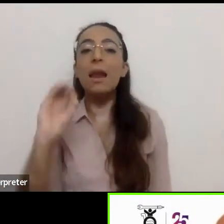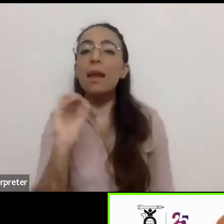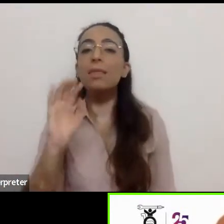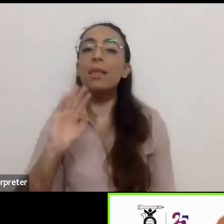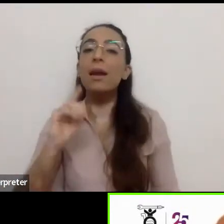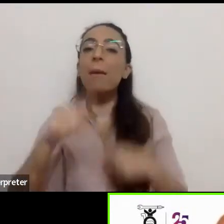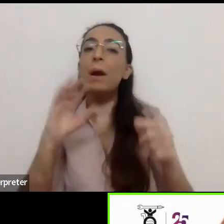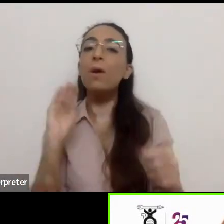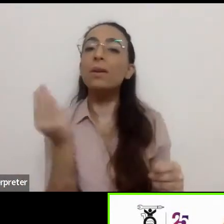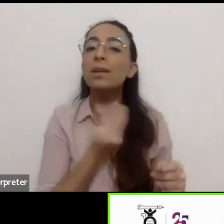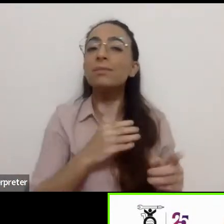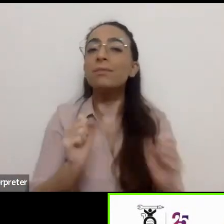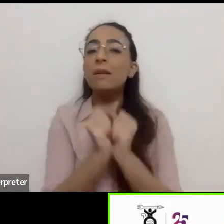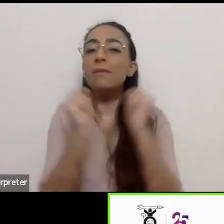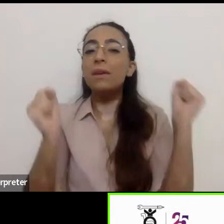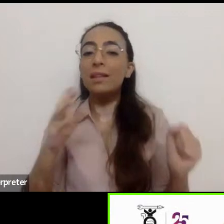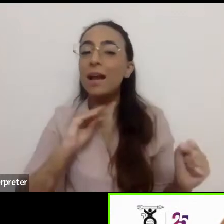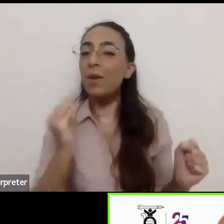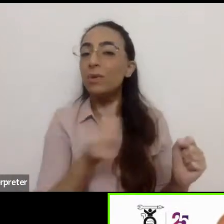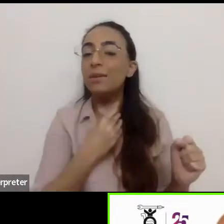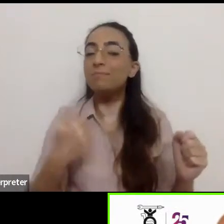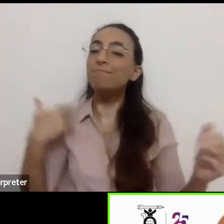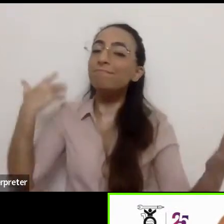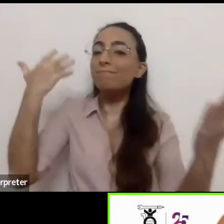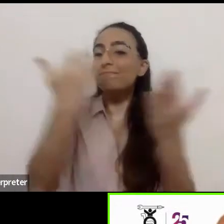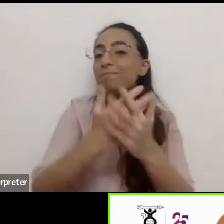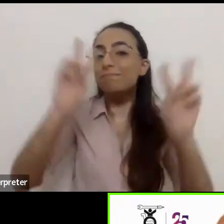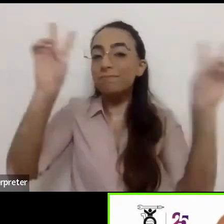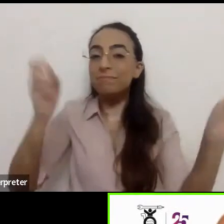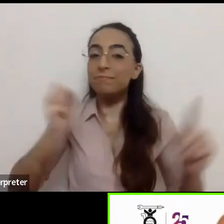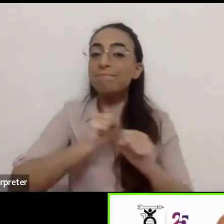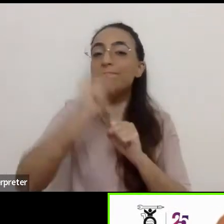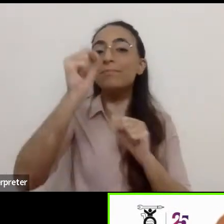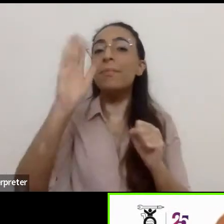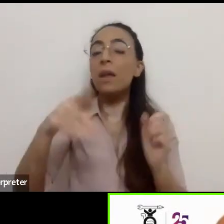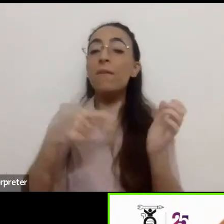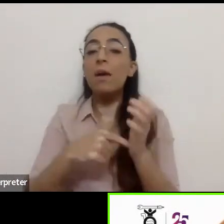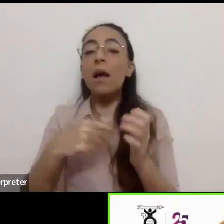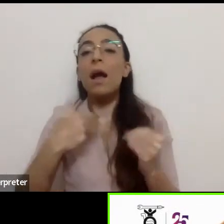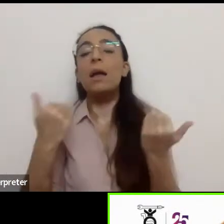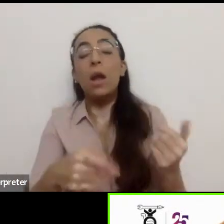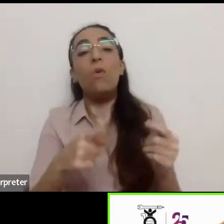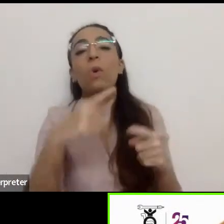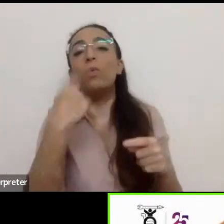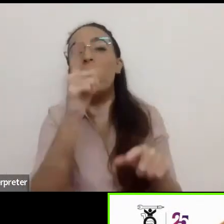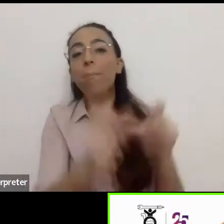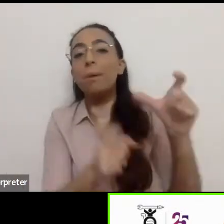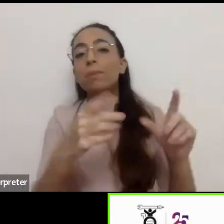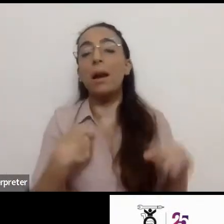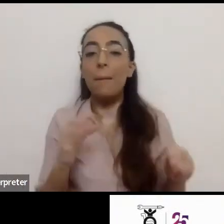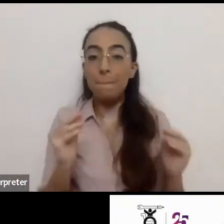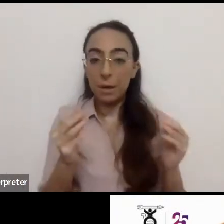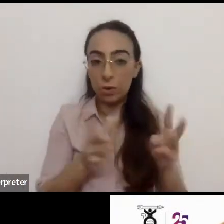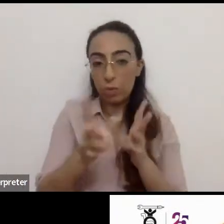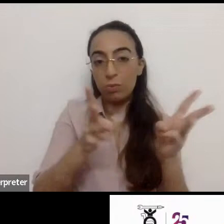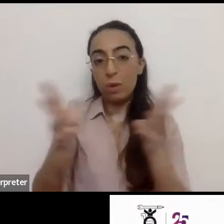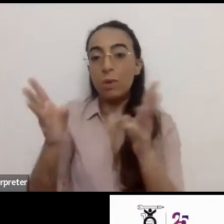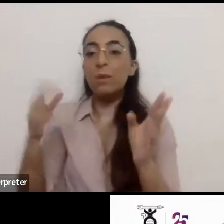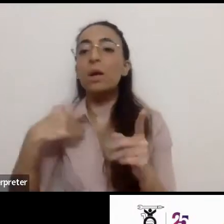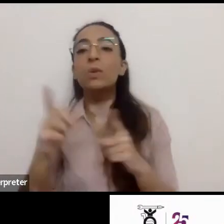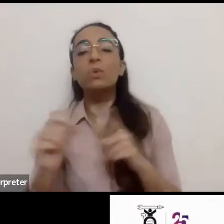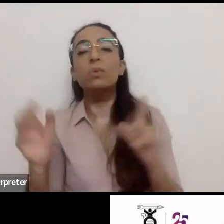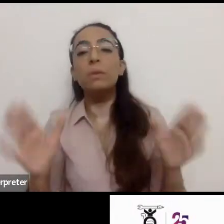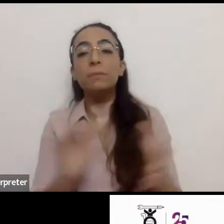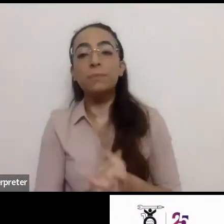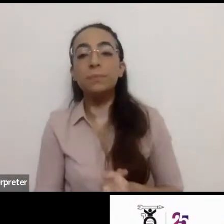without us. And I think these people are the ones who are going to then give us better ways to do it. So there's one more thing on that.